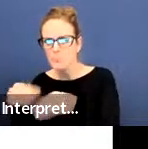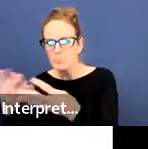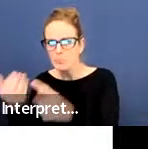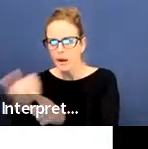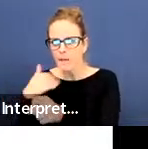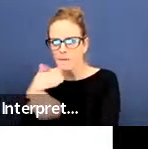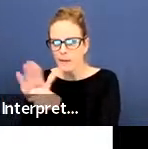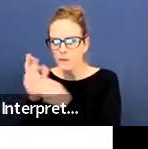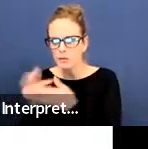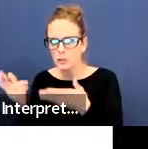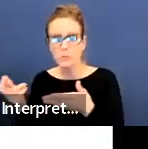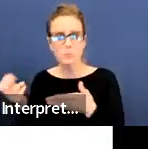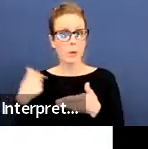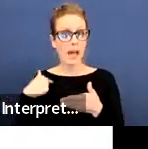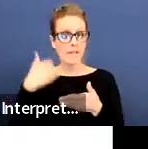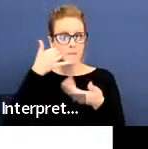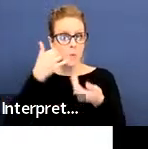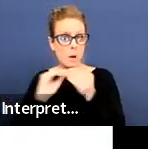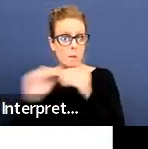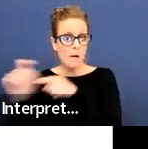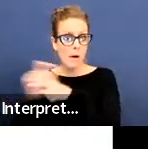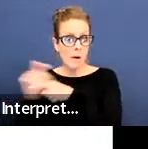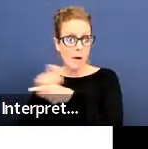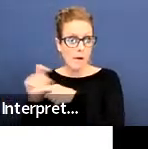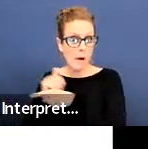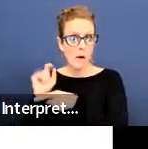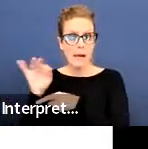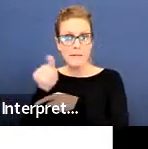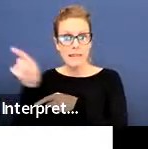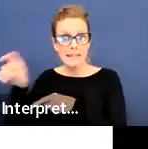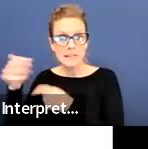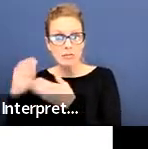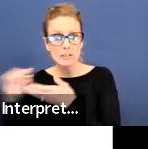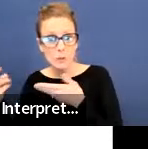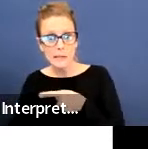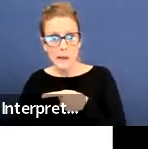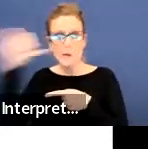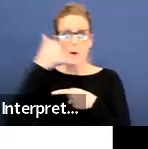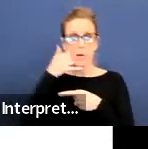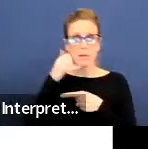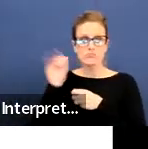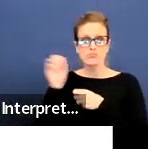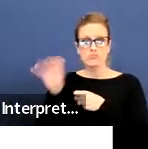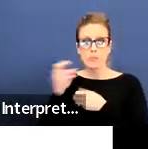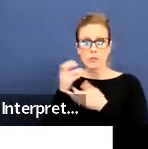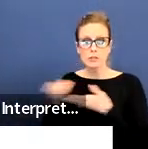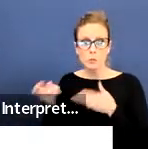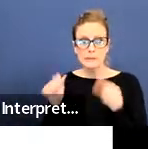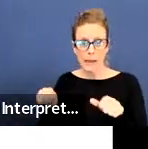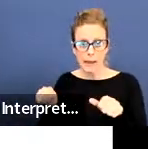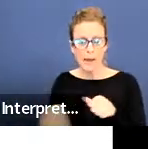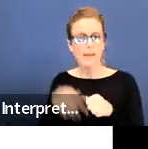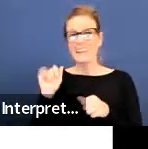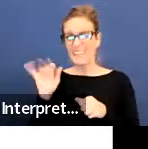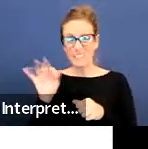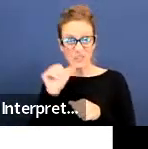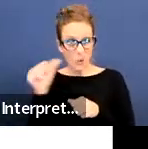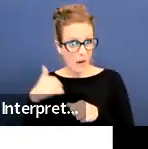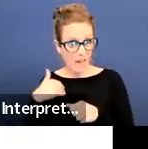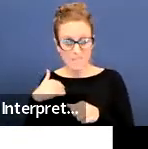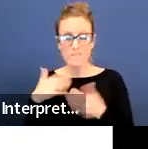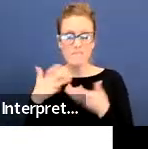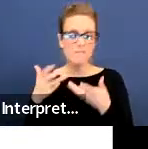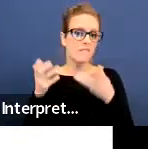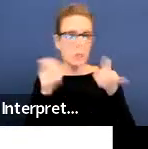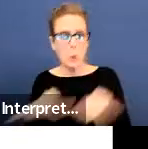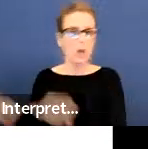where people can get, if they need resources, they can call us and get resources. And even if we don't have this